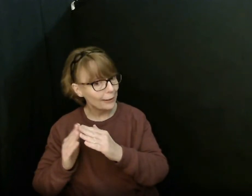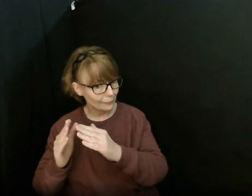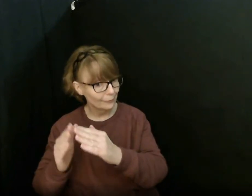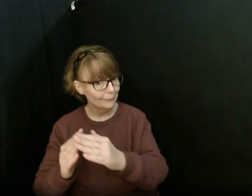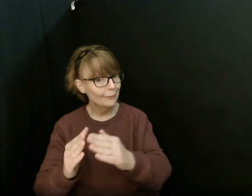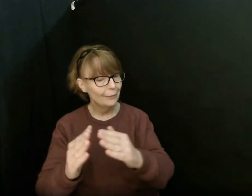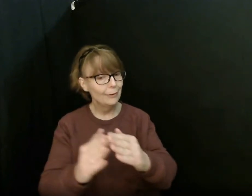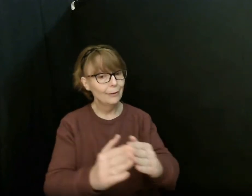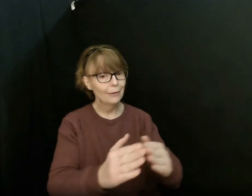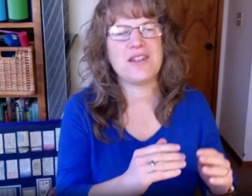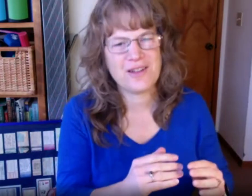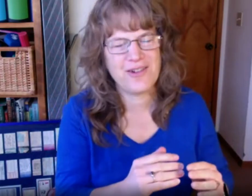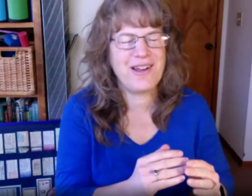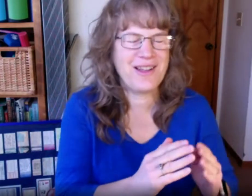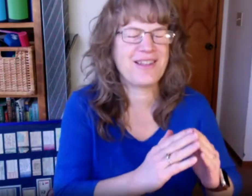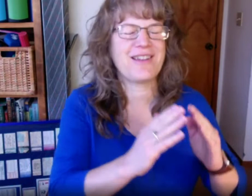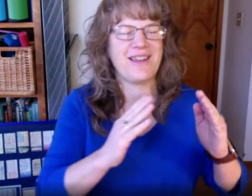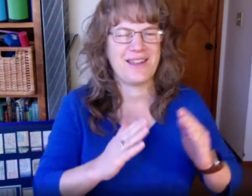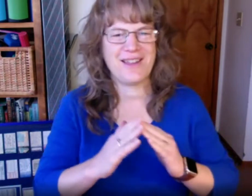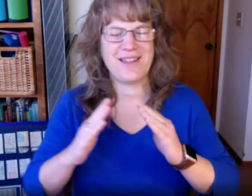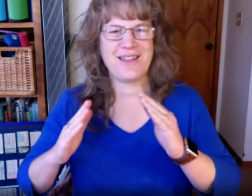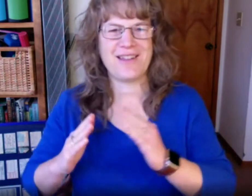counterclockwise. Counterclockwise. Yeah. Okay.